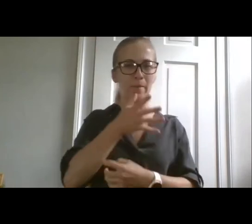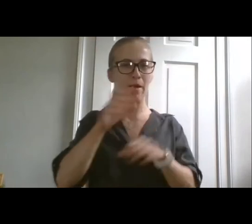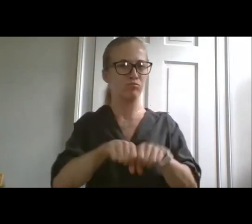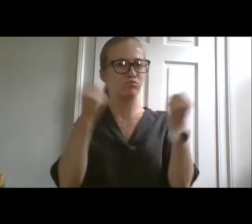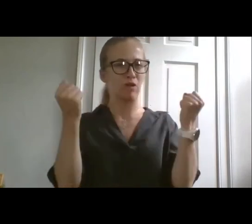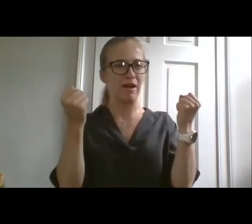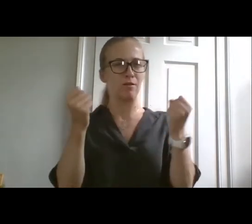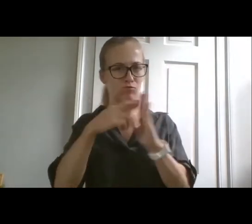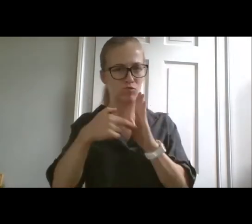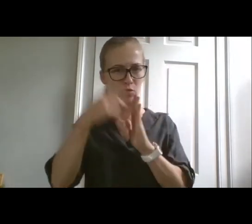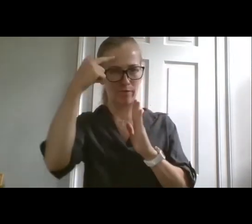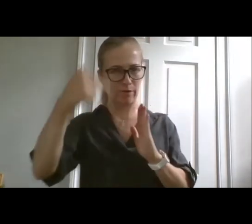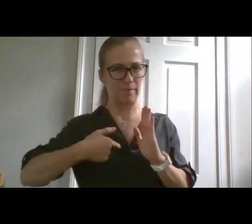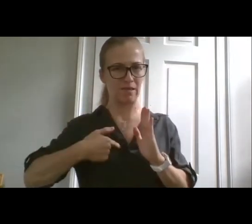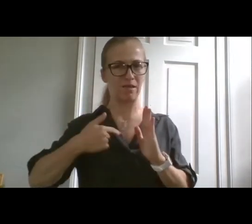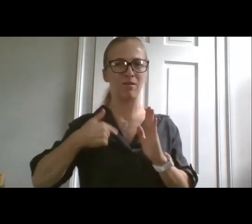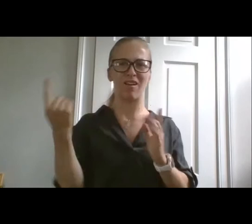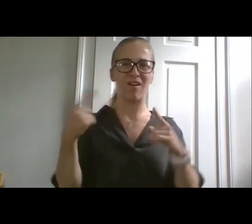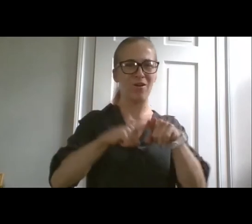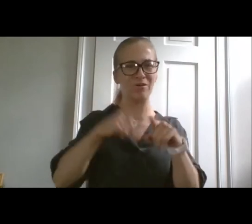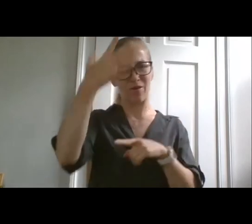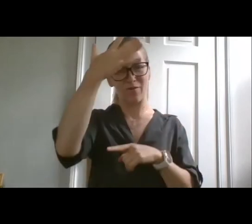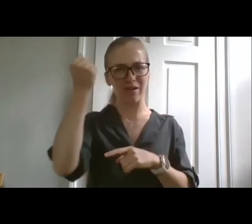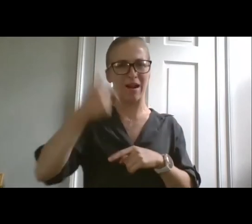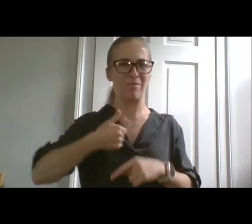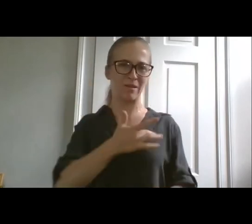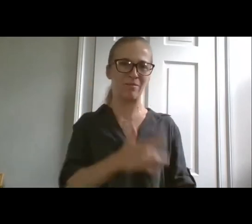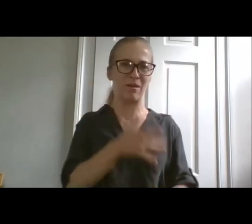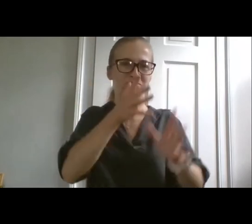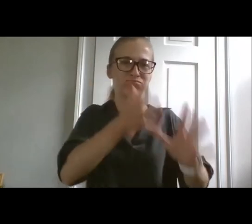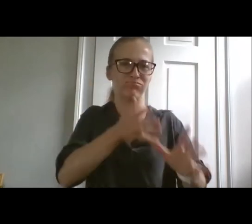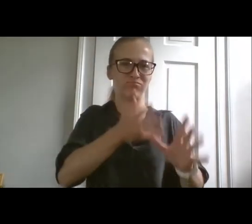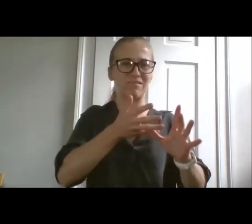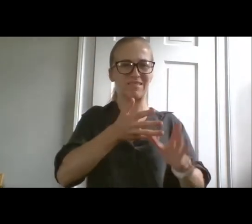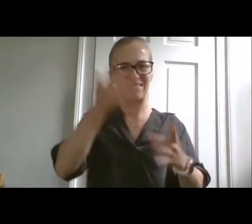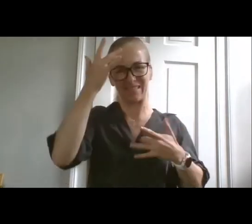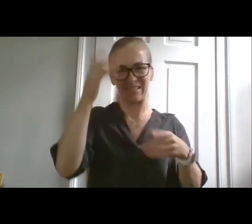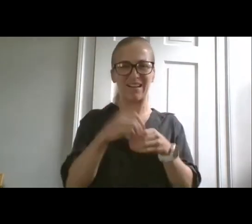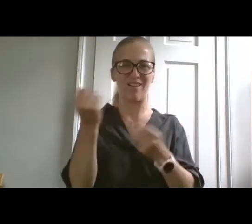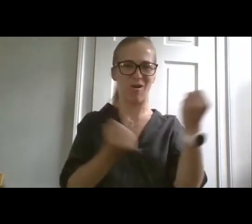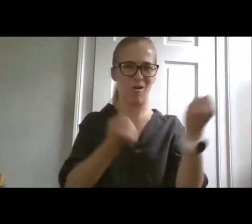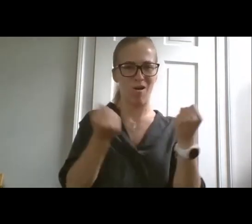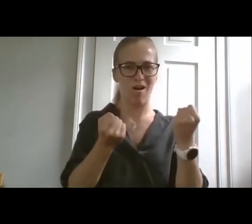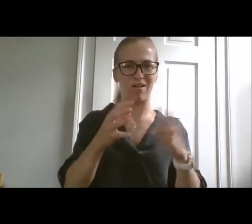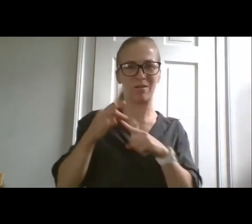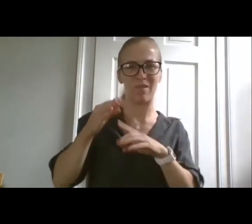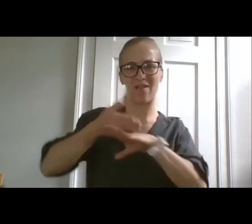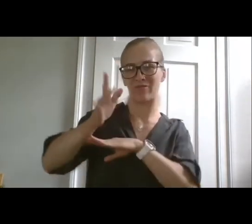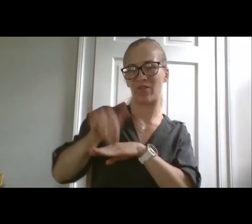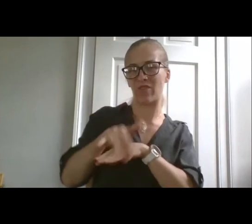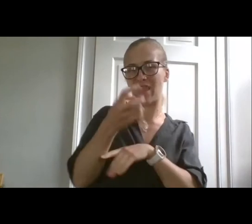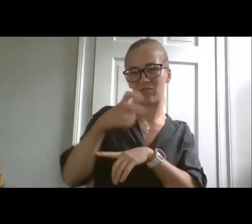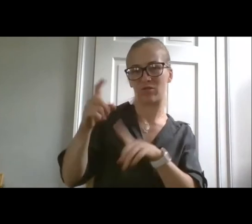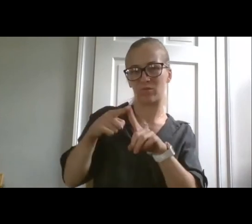for me. I even forget I usually get car sick while in the back seat, especially after that trip to